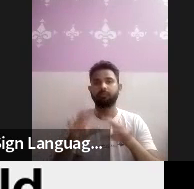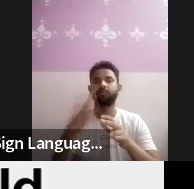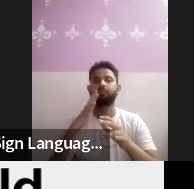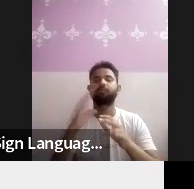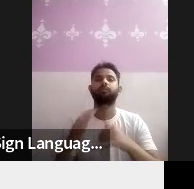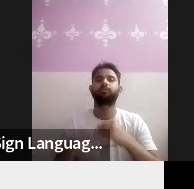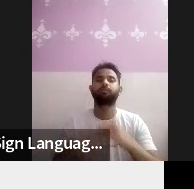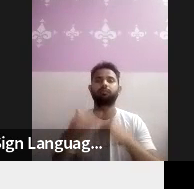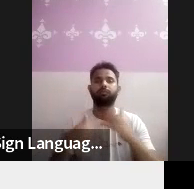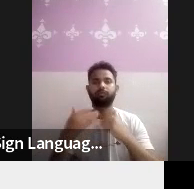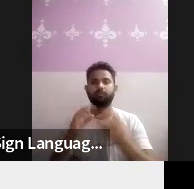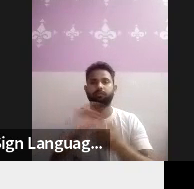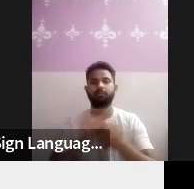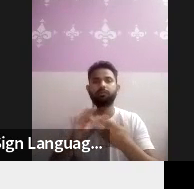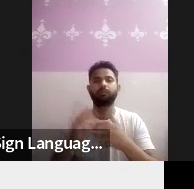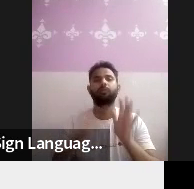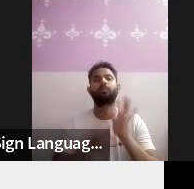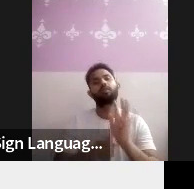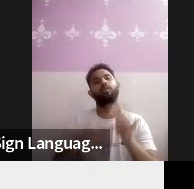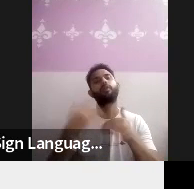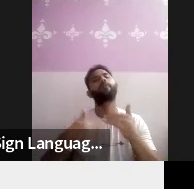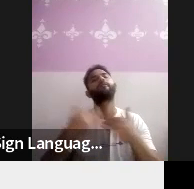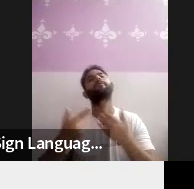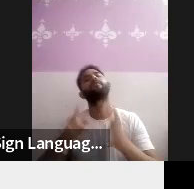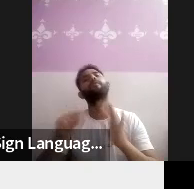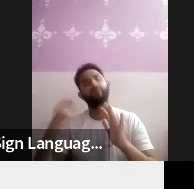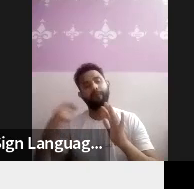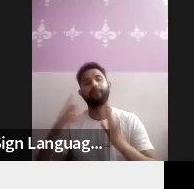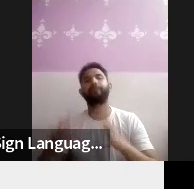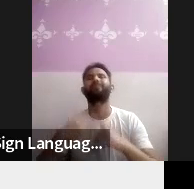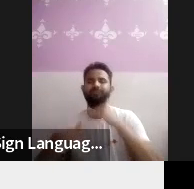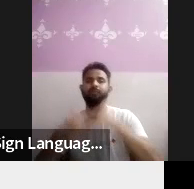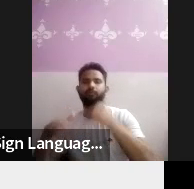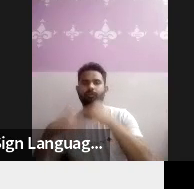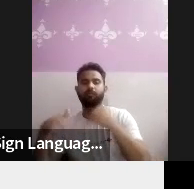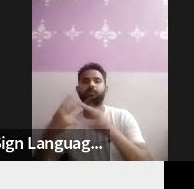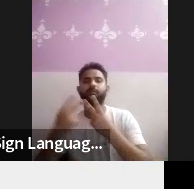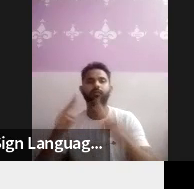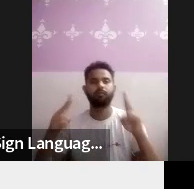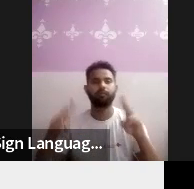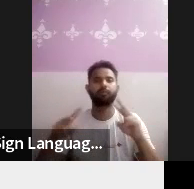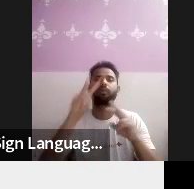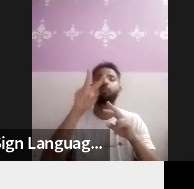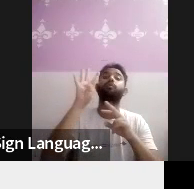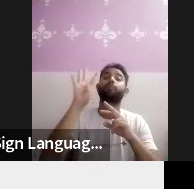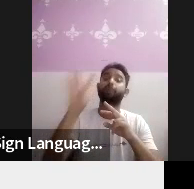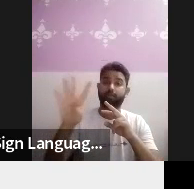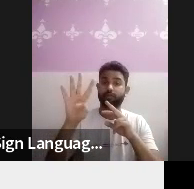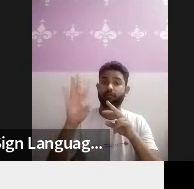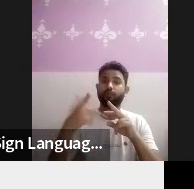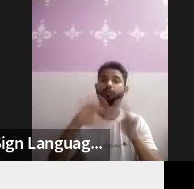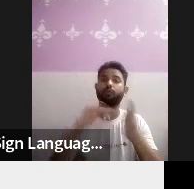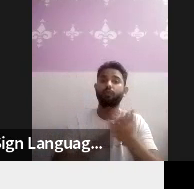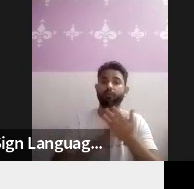clicked yes. So here in this example, step-free entrance. So we're giving a negative example in this photograph, and